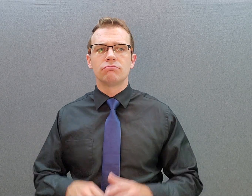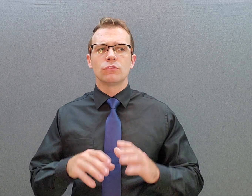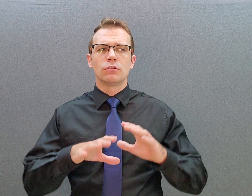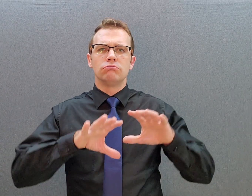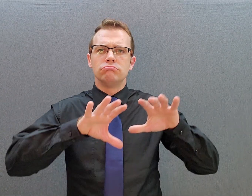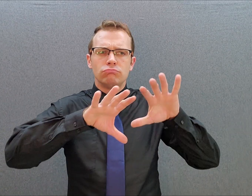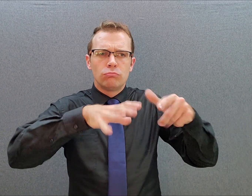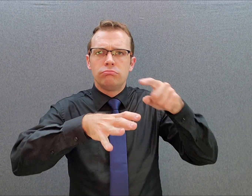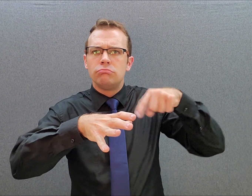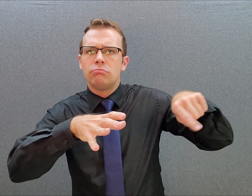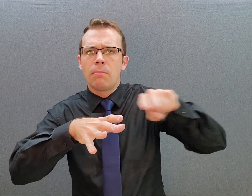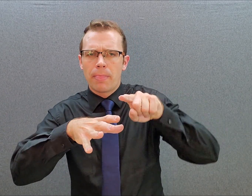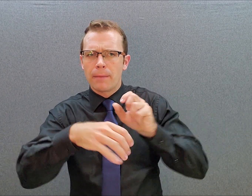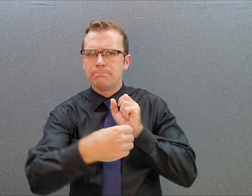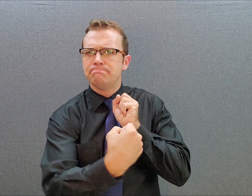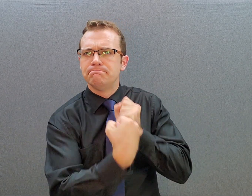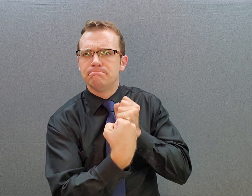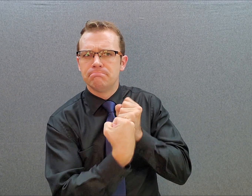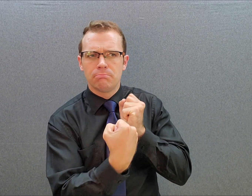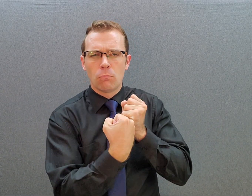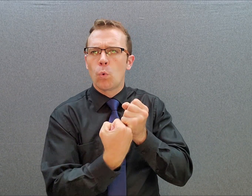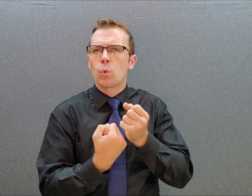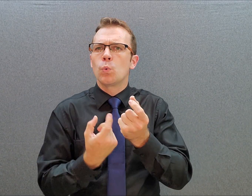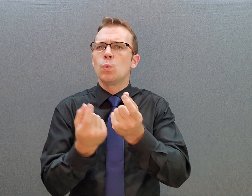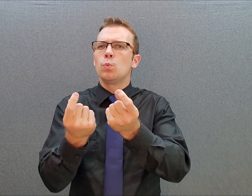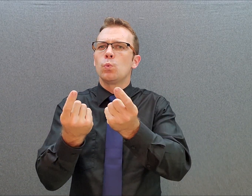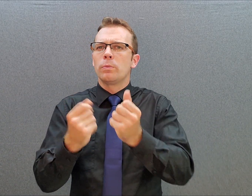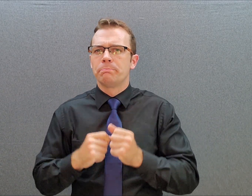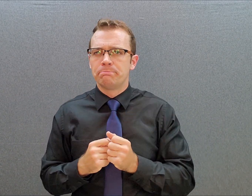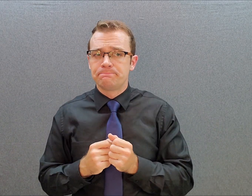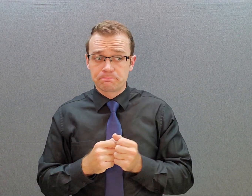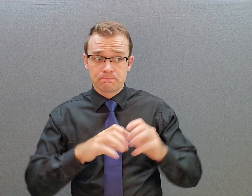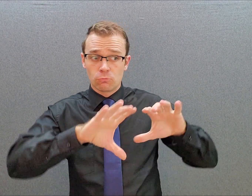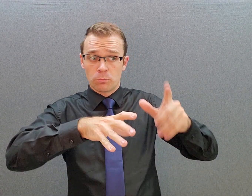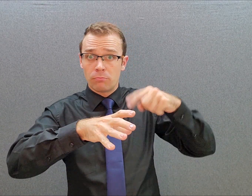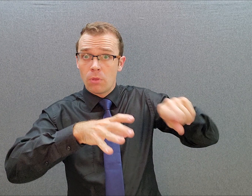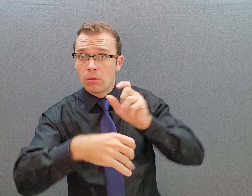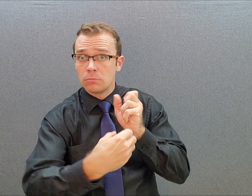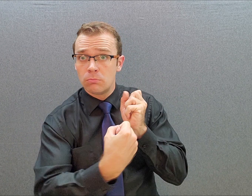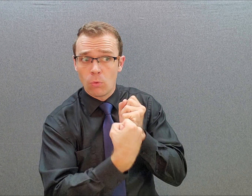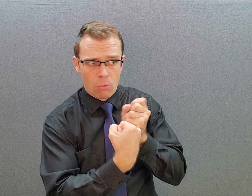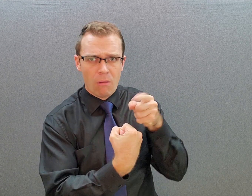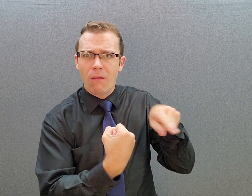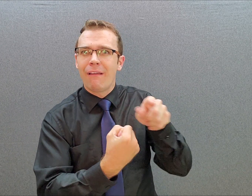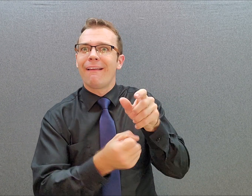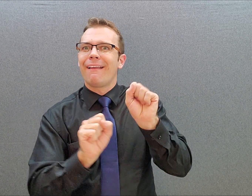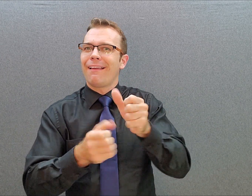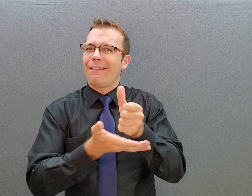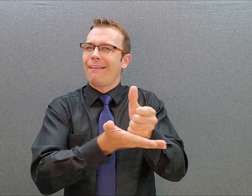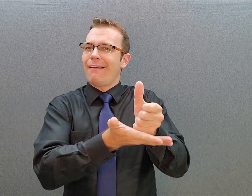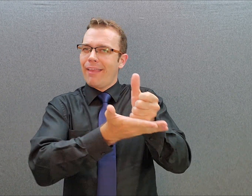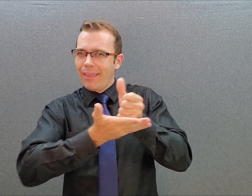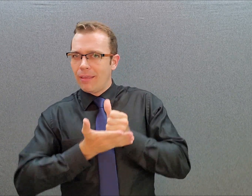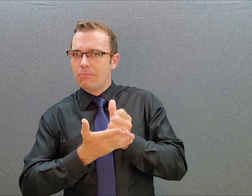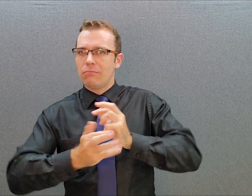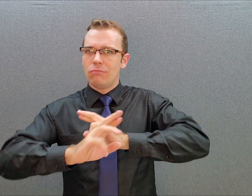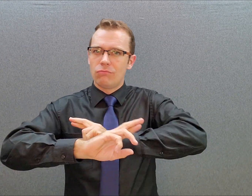Building Personal Support Network Tips. A personal support network can help you prepare for and